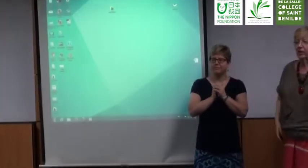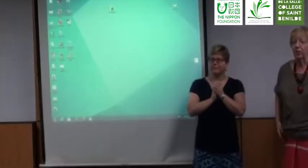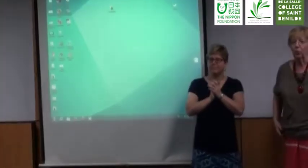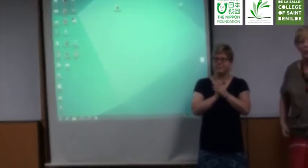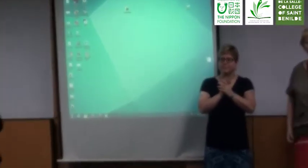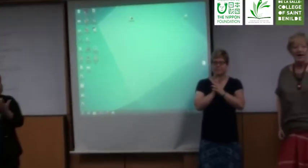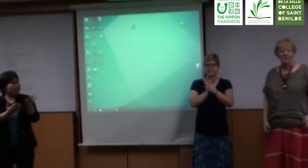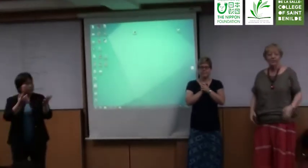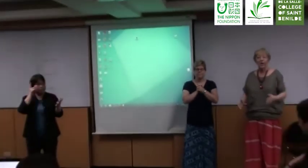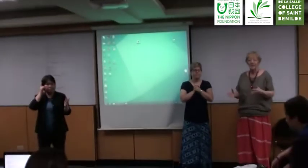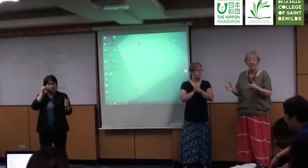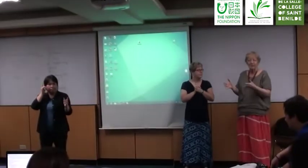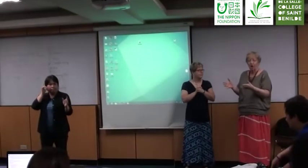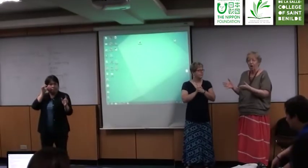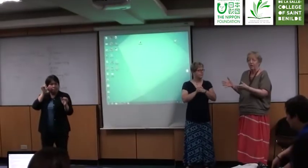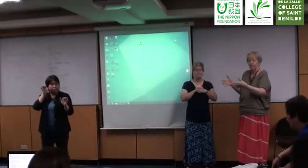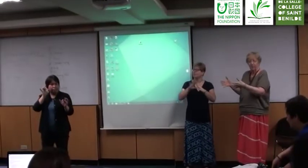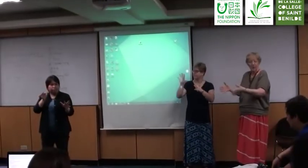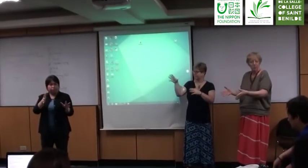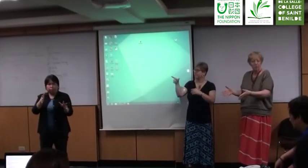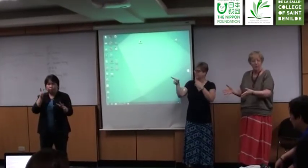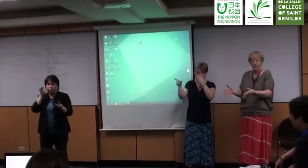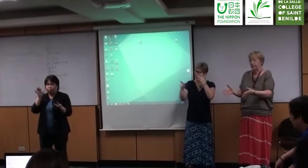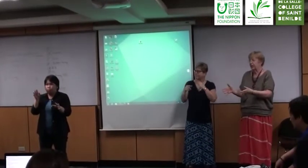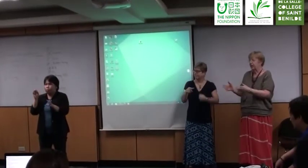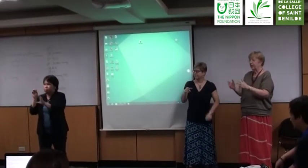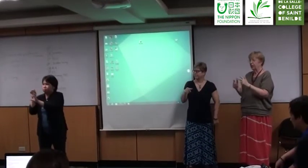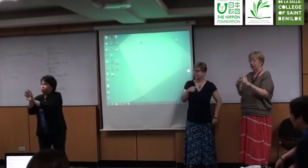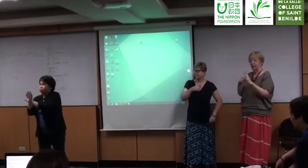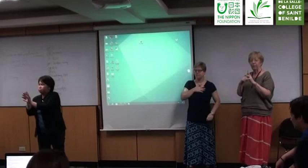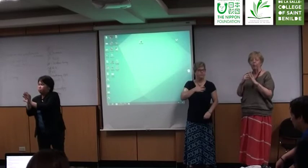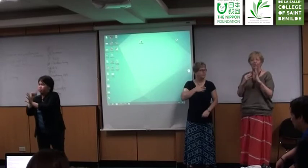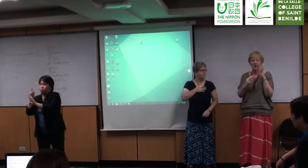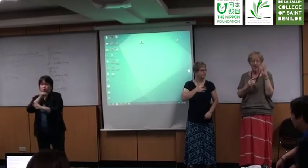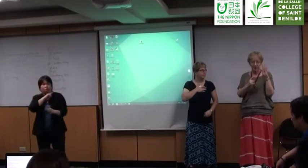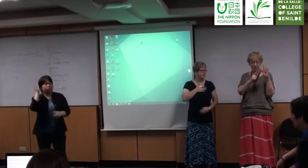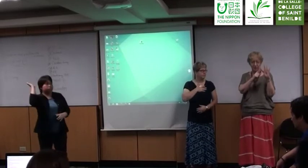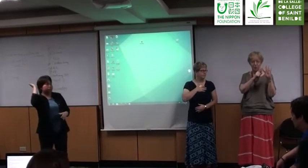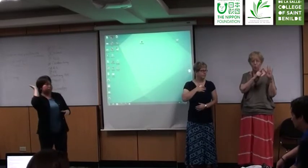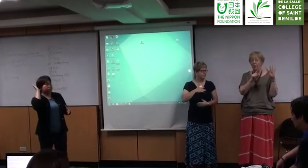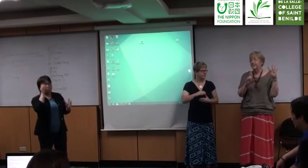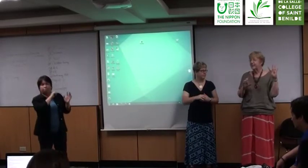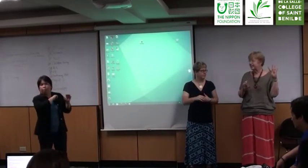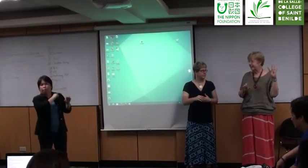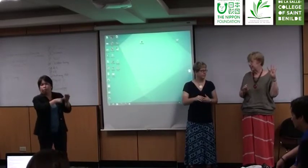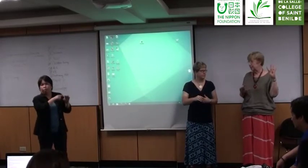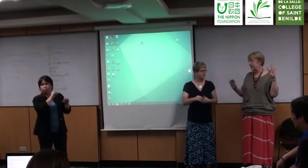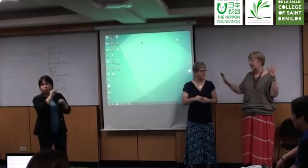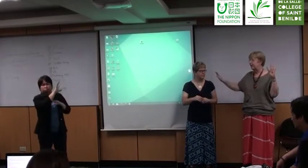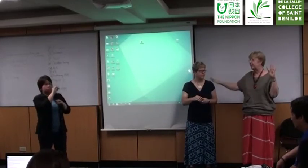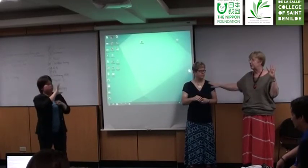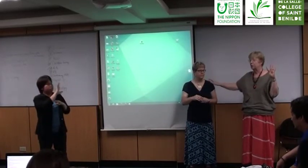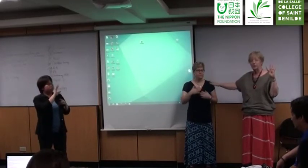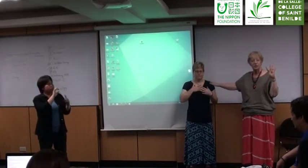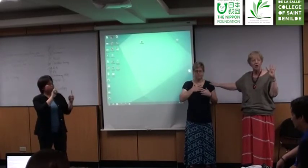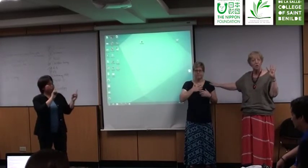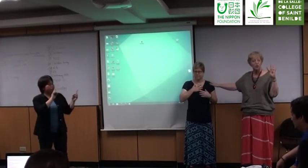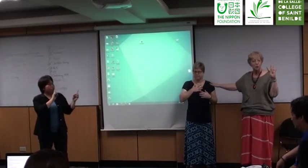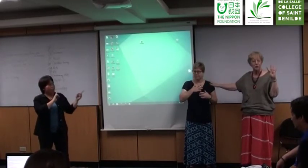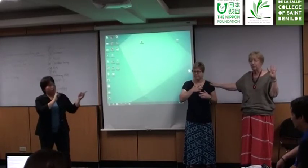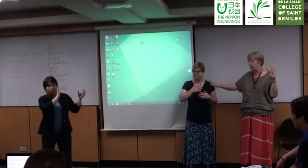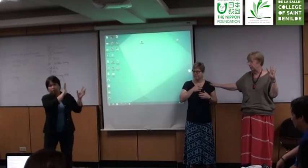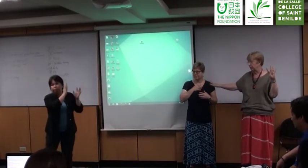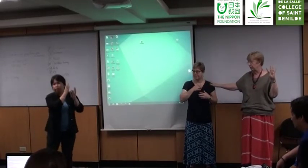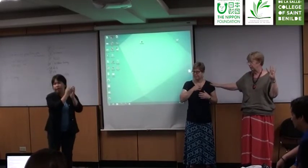here, we have left all of the PowerPoints. There are 4 files. One says CSB, and then